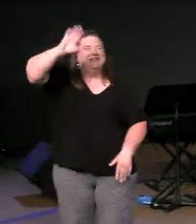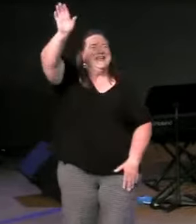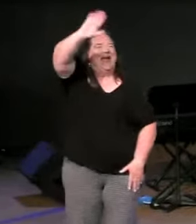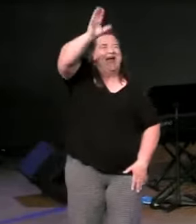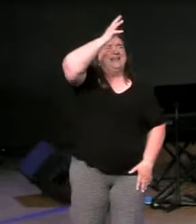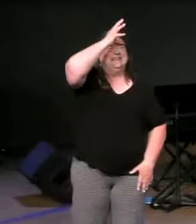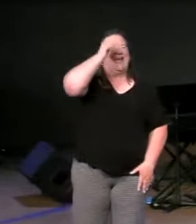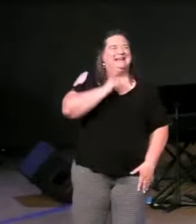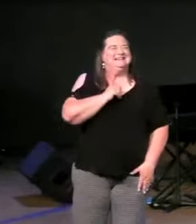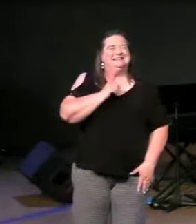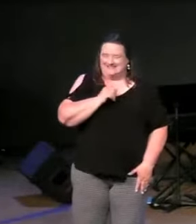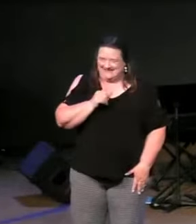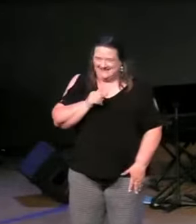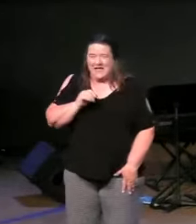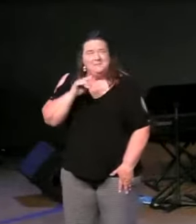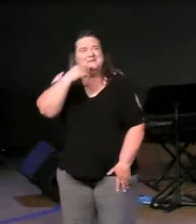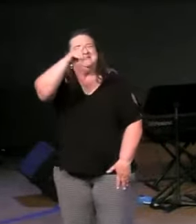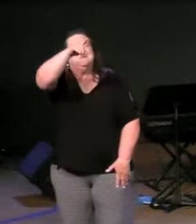watching, I love you and I miss you.